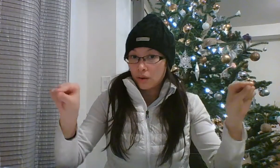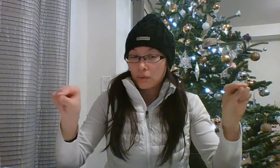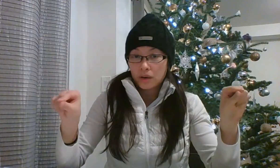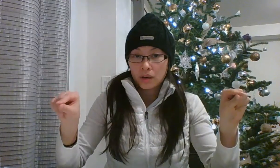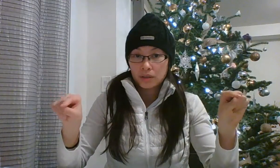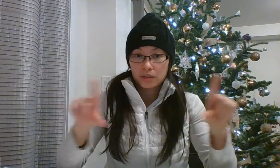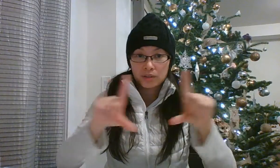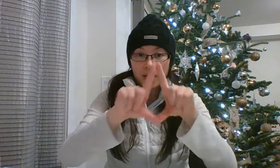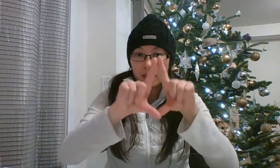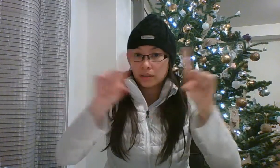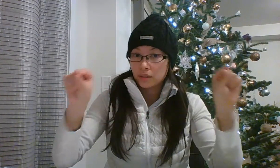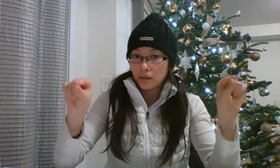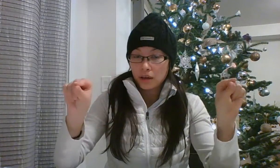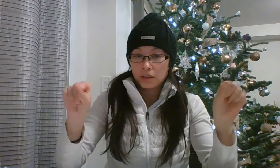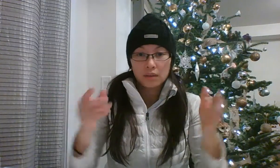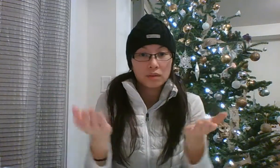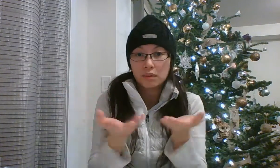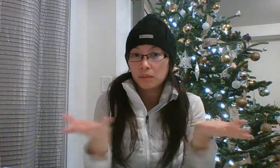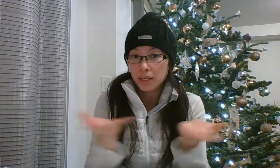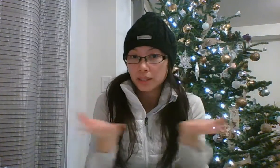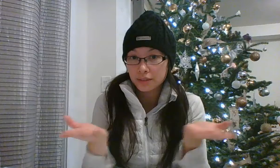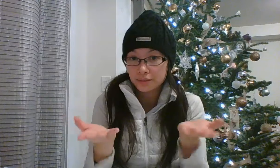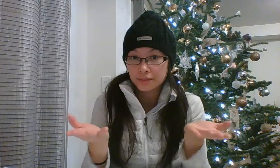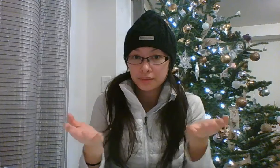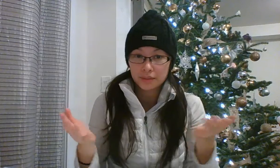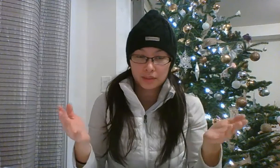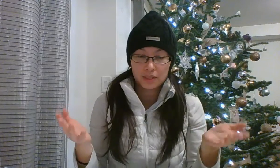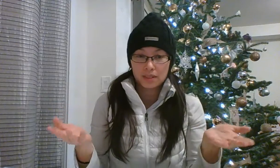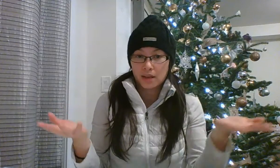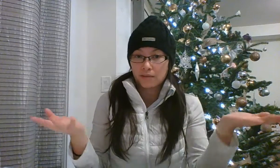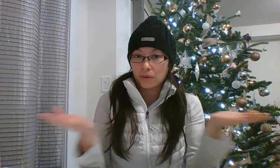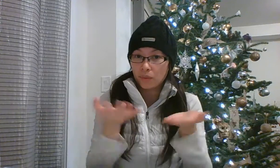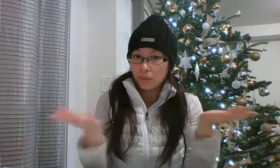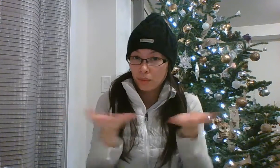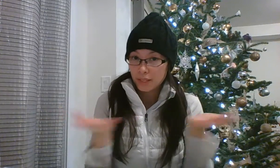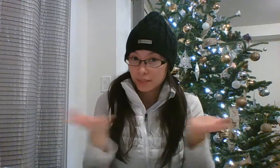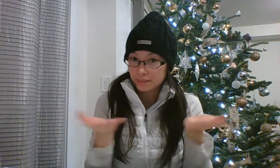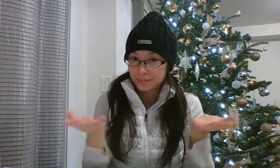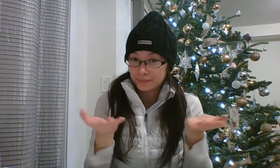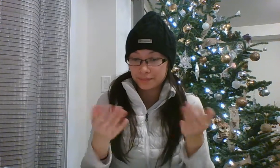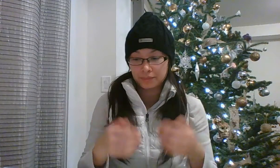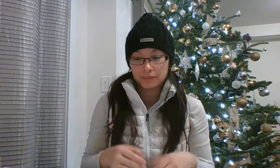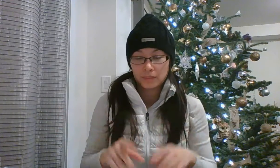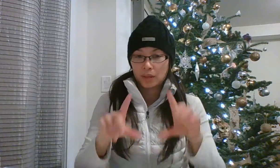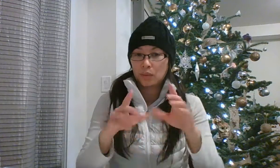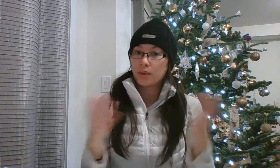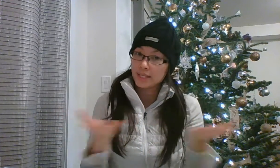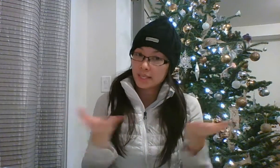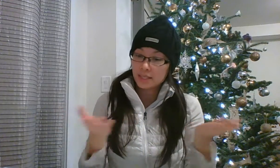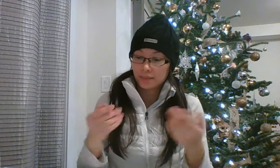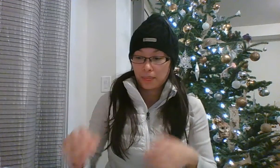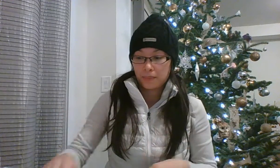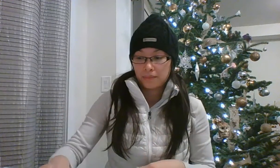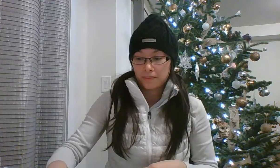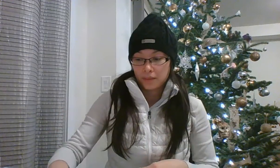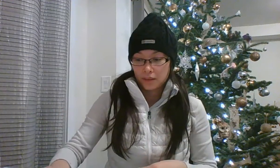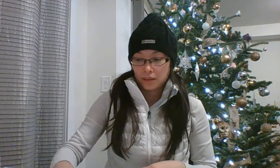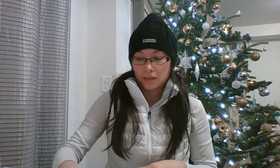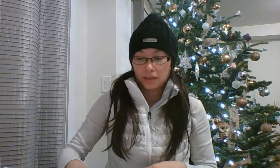what card did you get? Card. What? There's a sign for what? What is it?